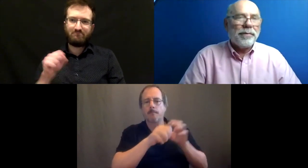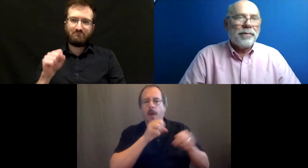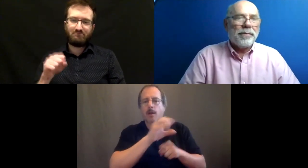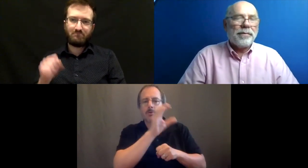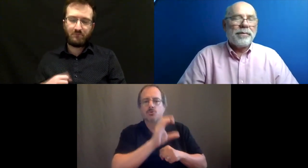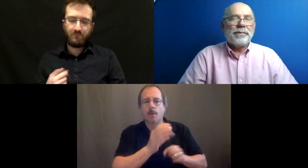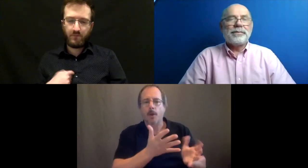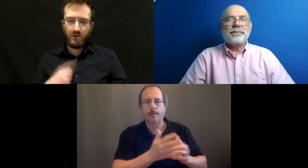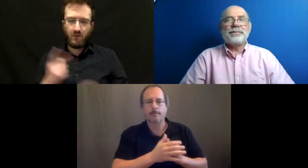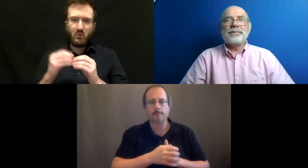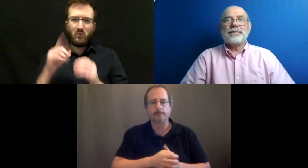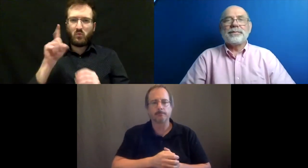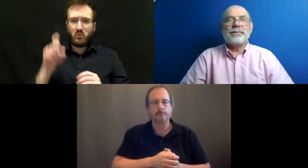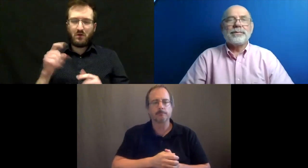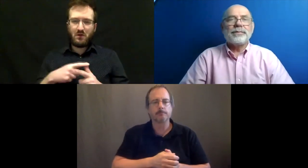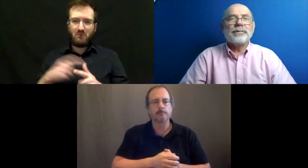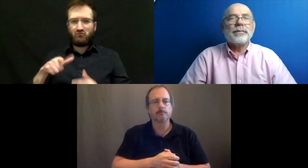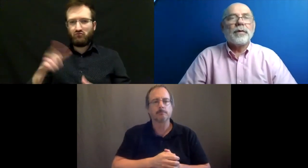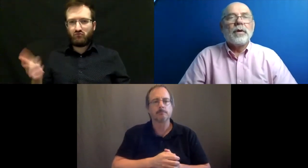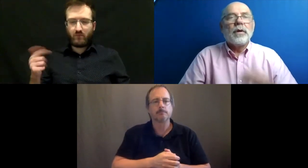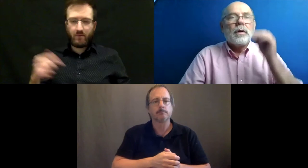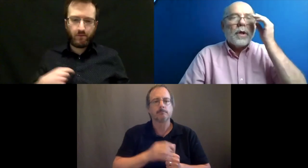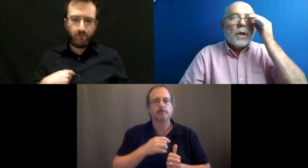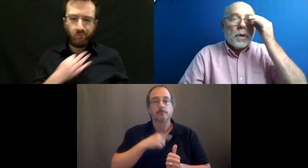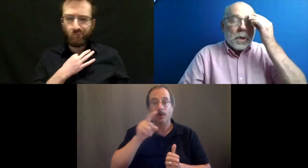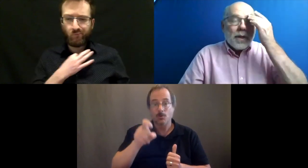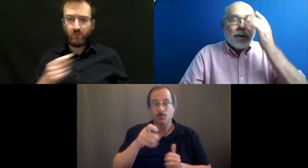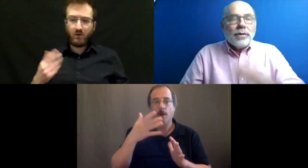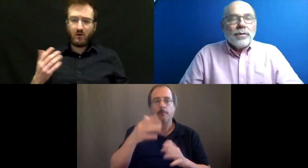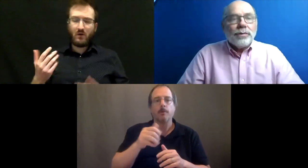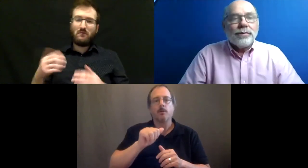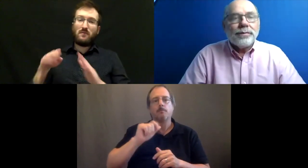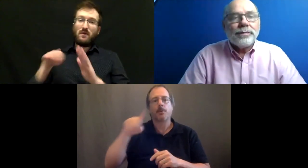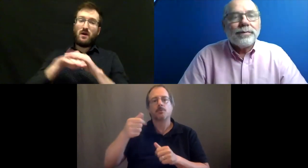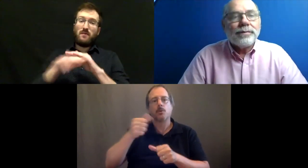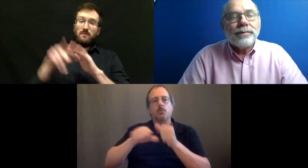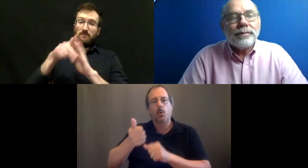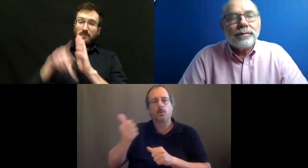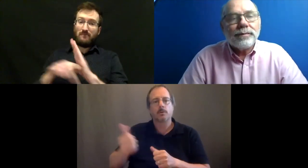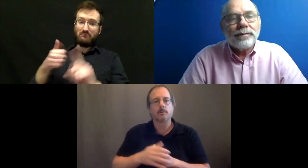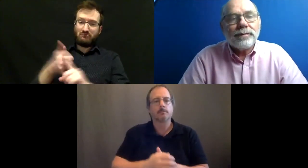to better learn how to use these platforms and the technologies such as Zoom.